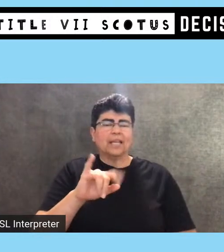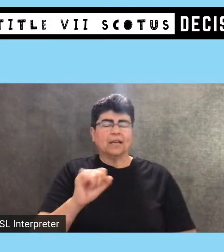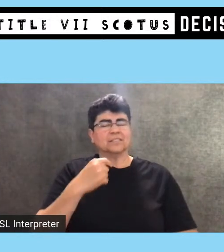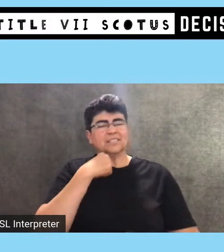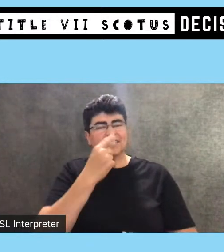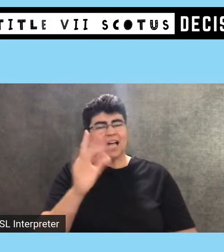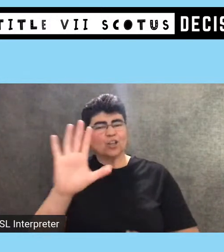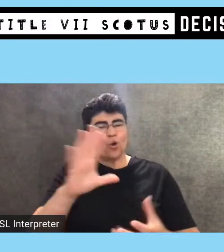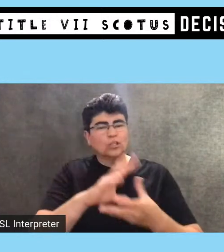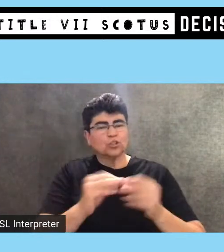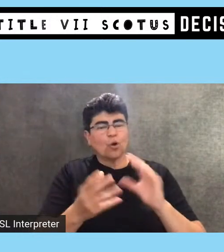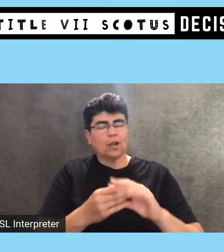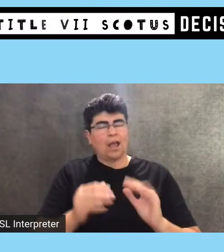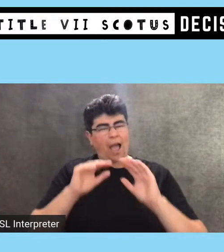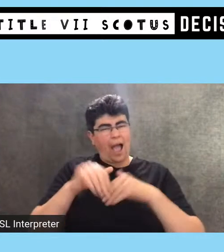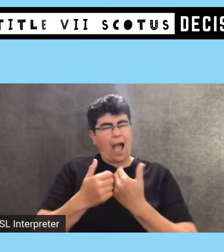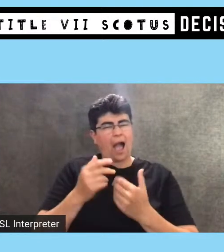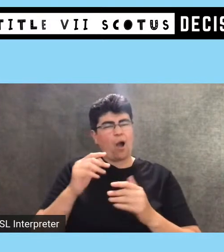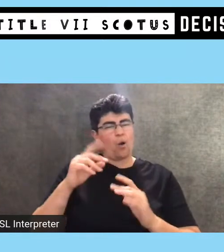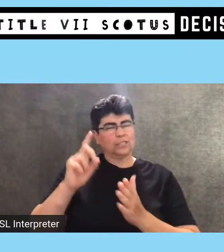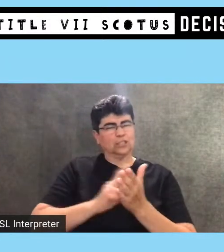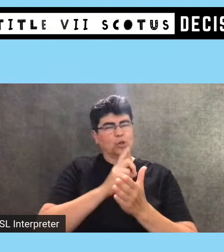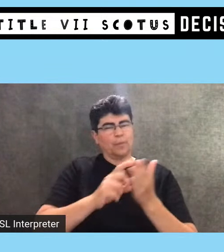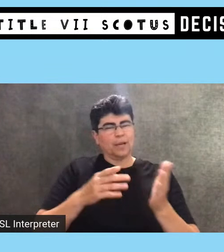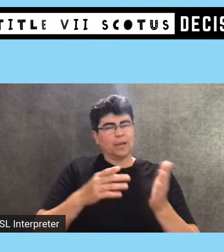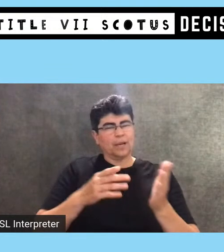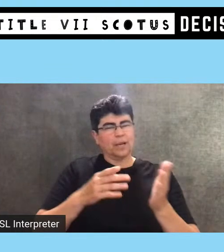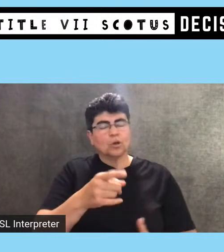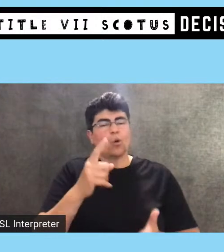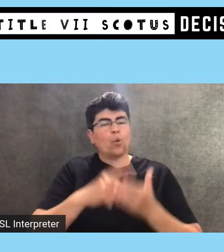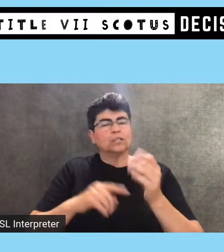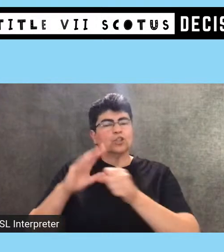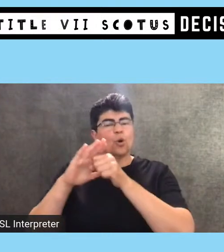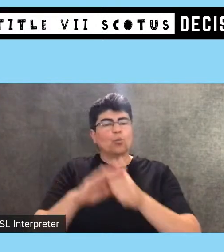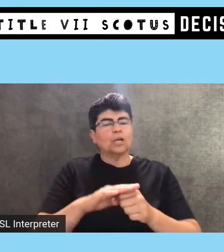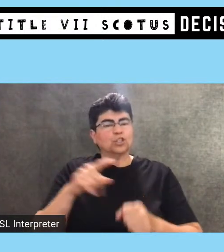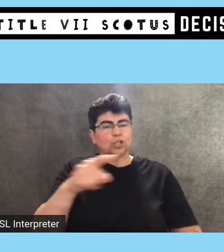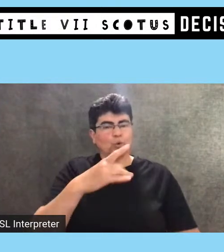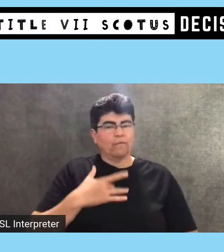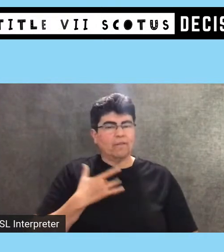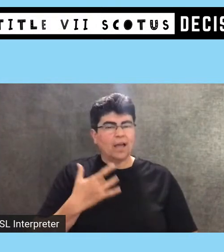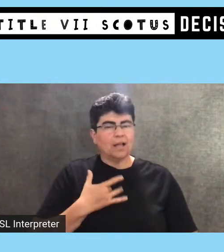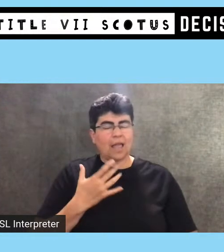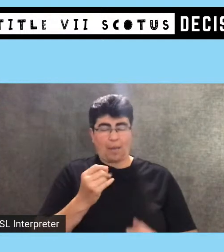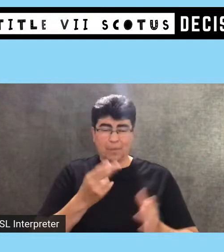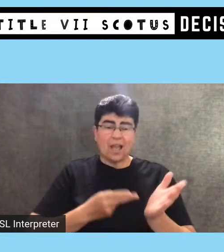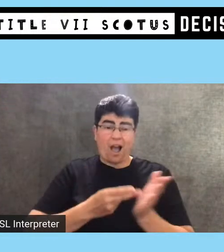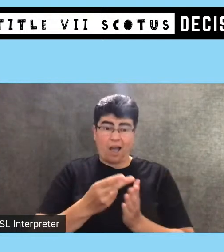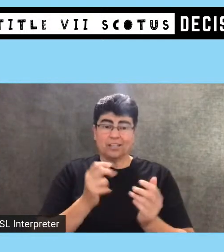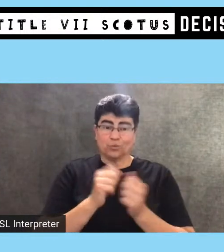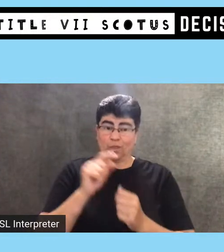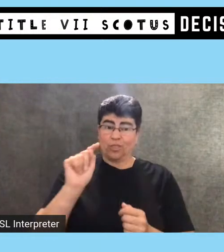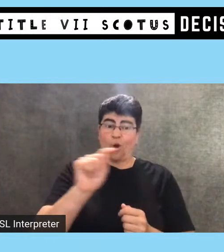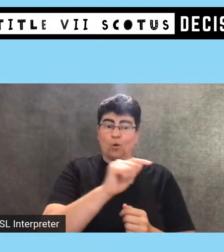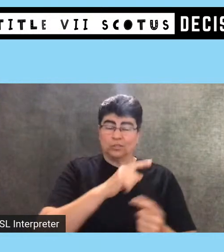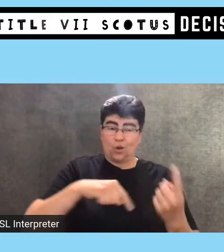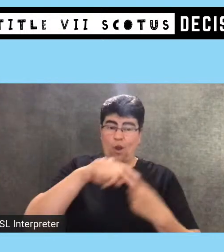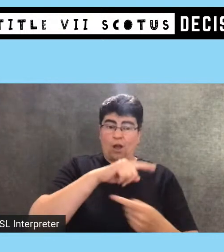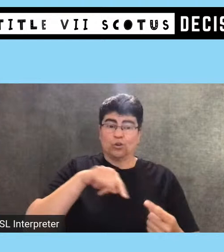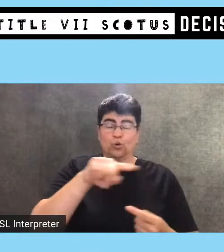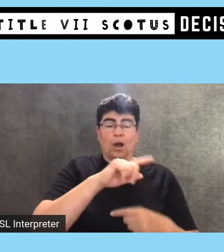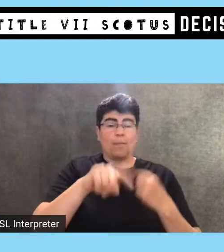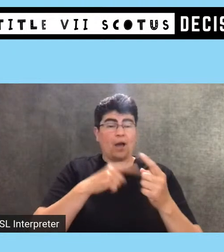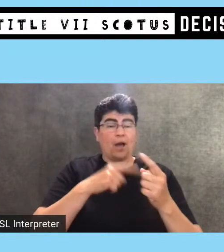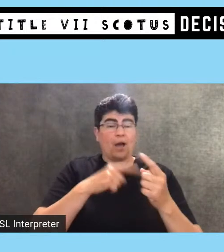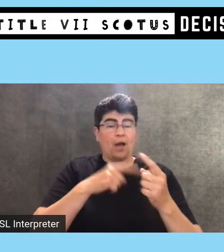How have you been discriminated against? What's the oppression that you have felt? And be honest with those around you about the